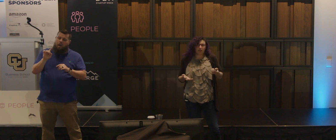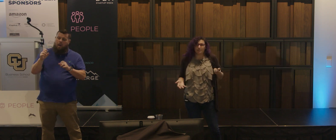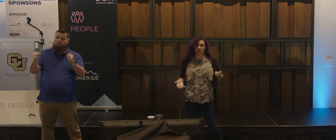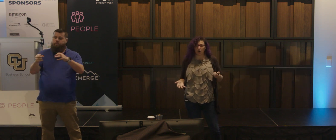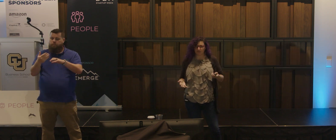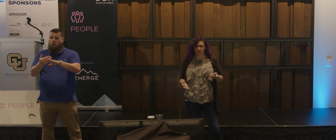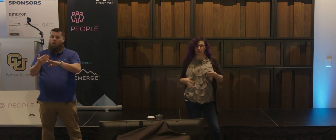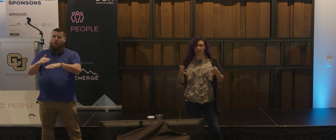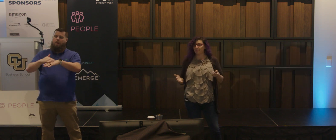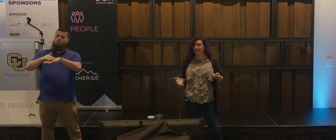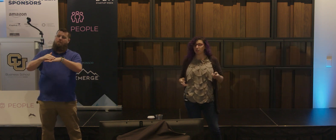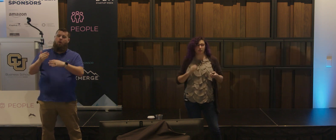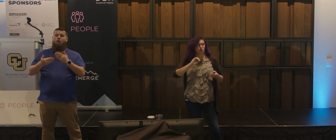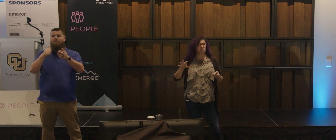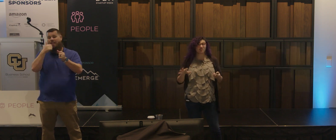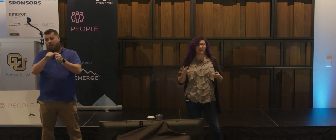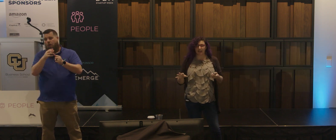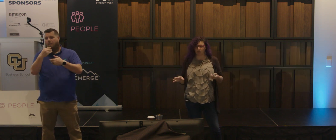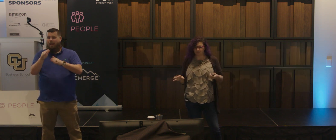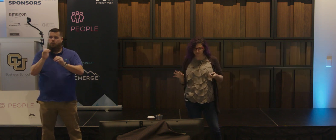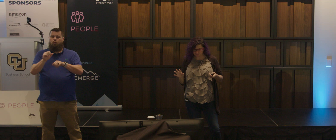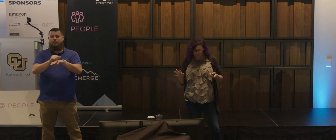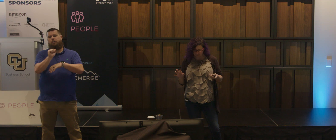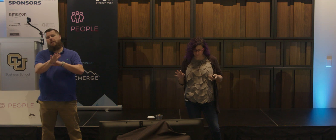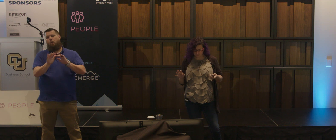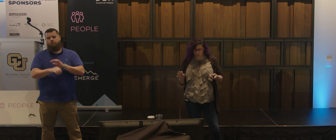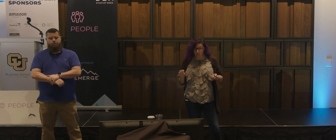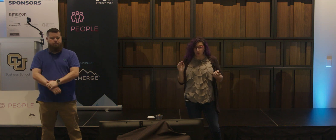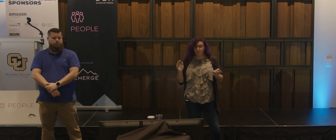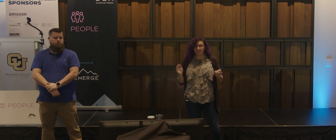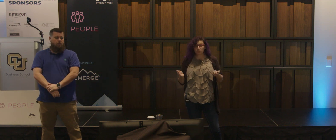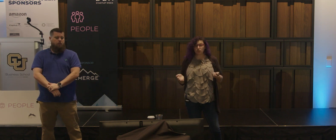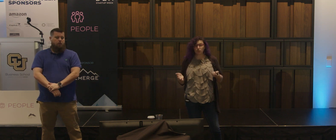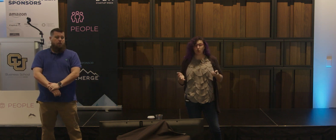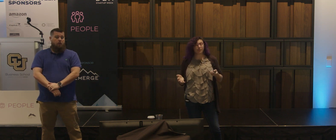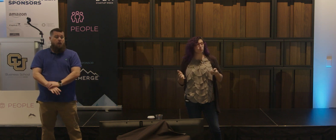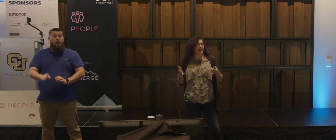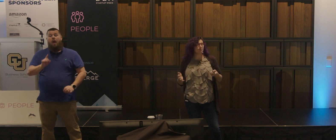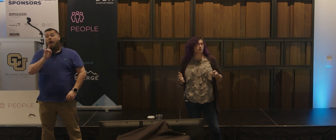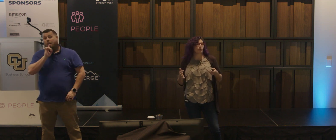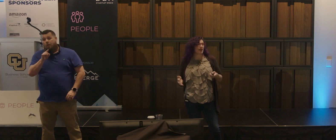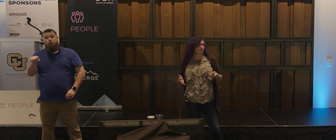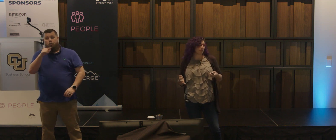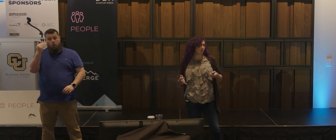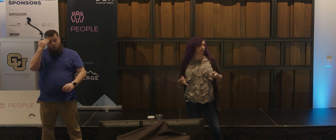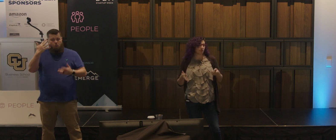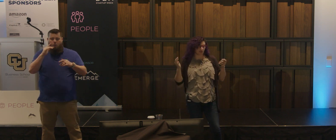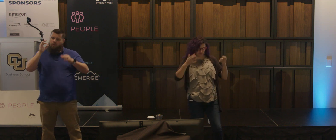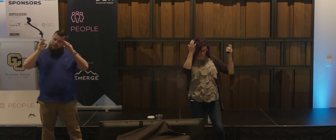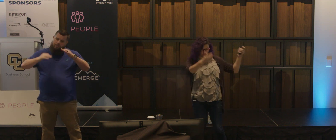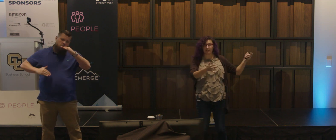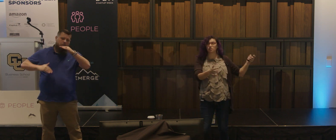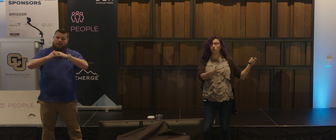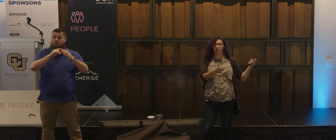preliminary offer letter and package that you can just send out. make sure you know what those absolute maximums are. So